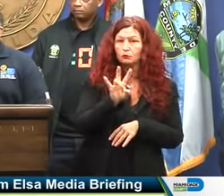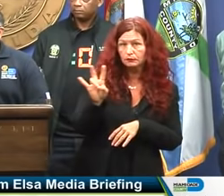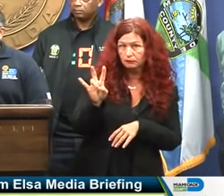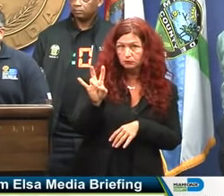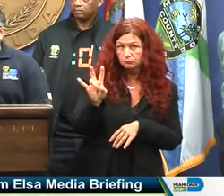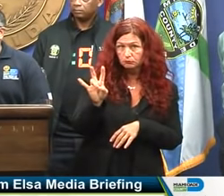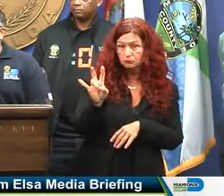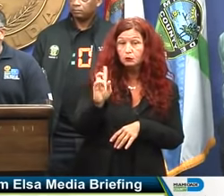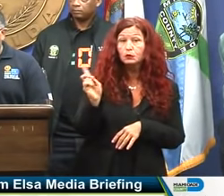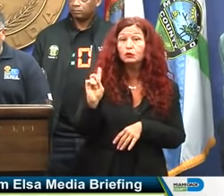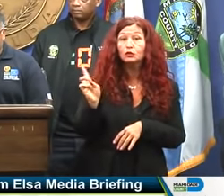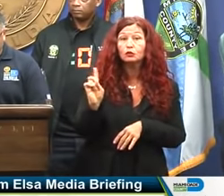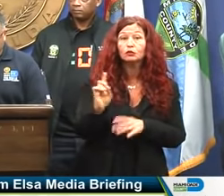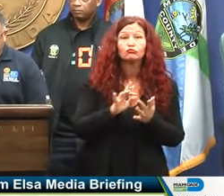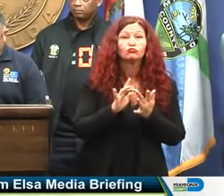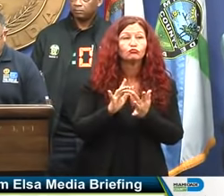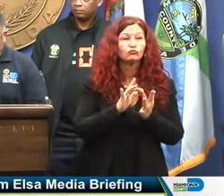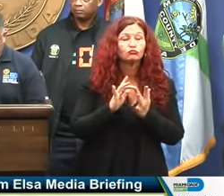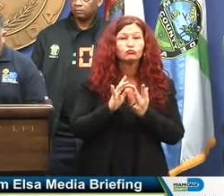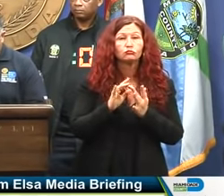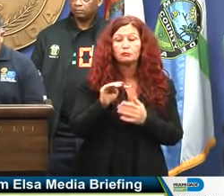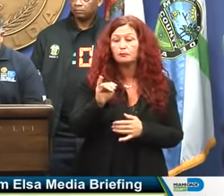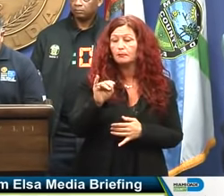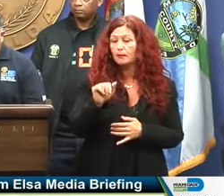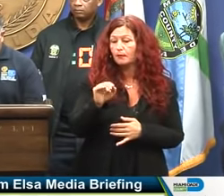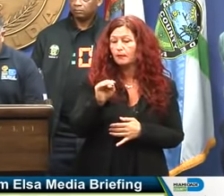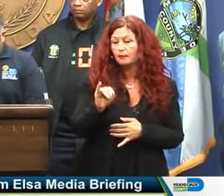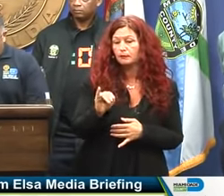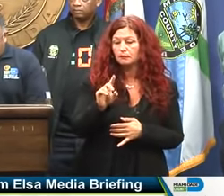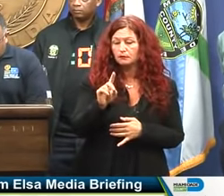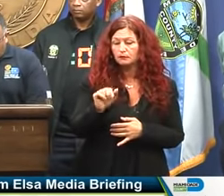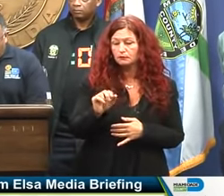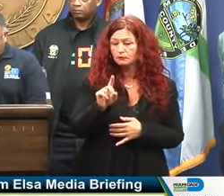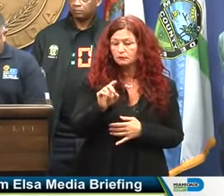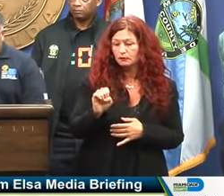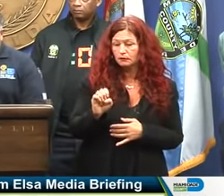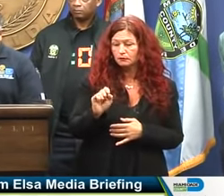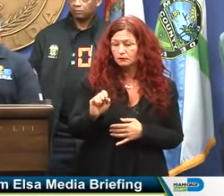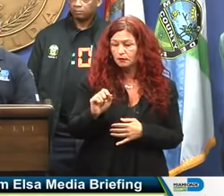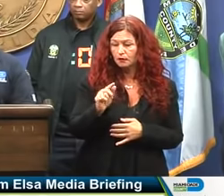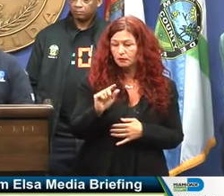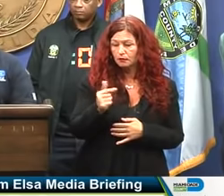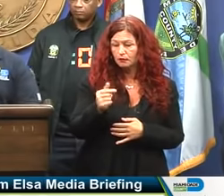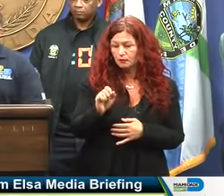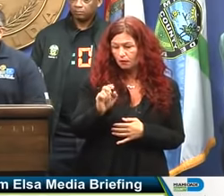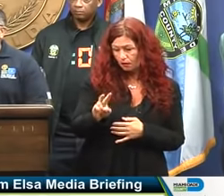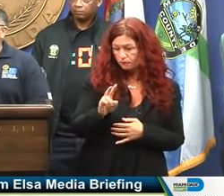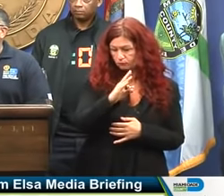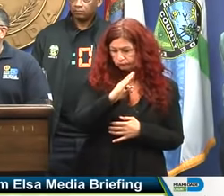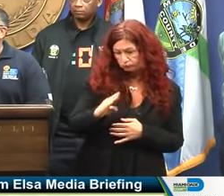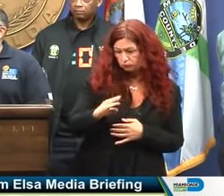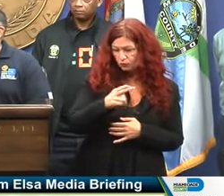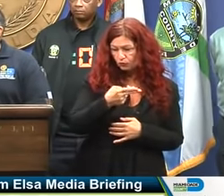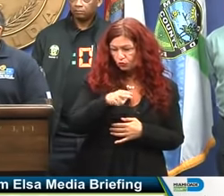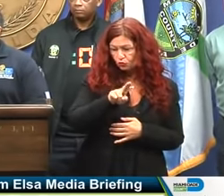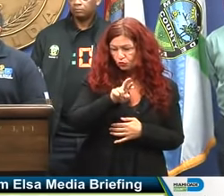at miamidade.gov/hurricane. Due to our own preparation, we continue to work at the county's Emergency Operations